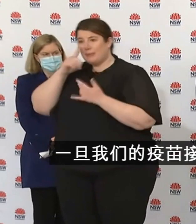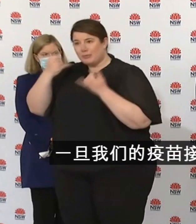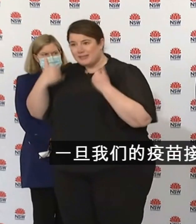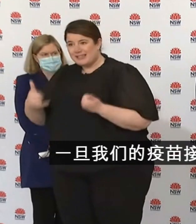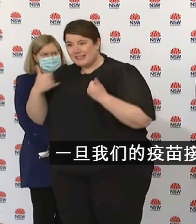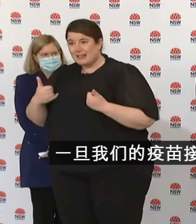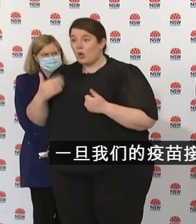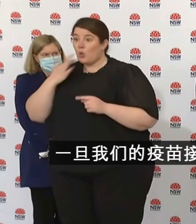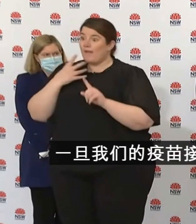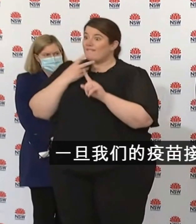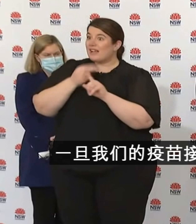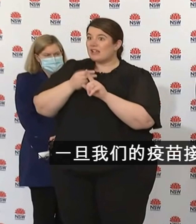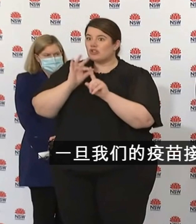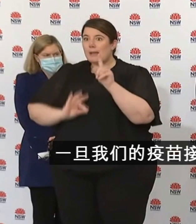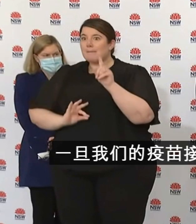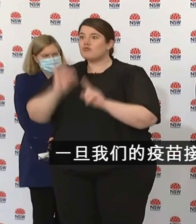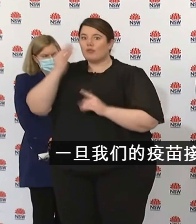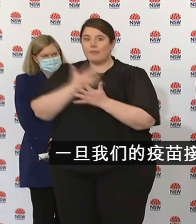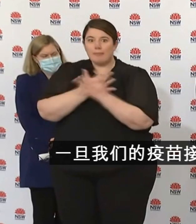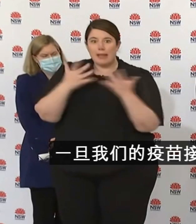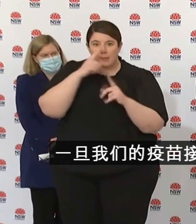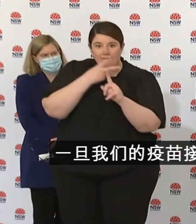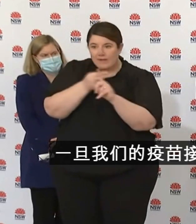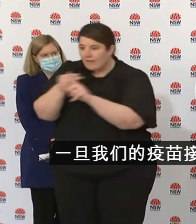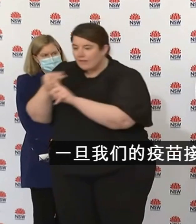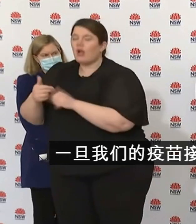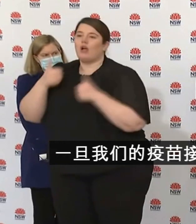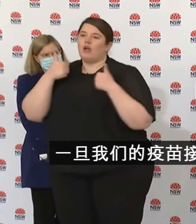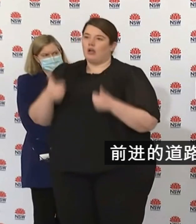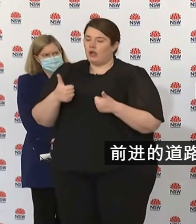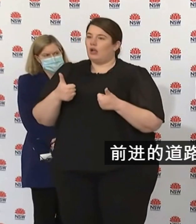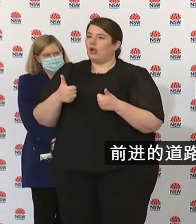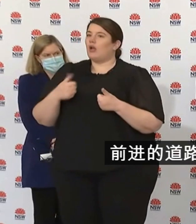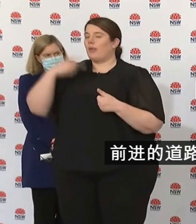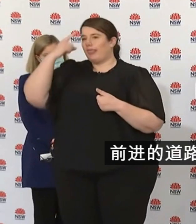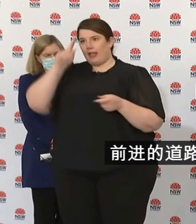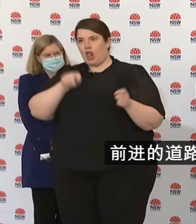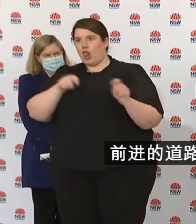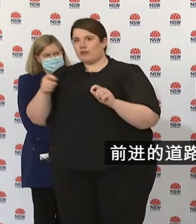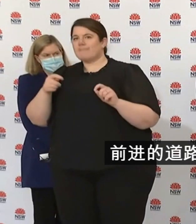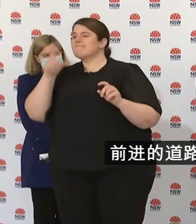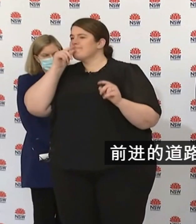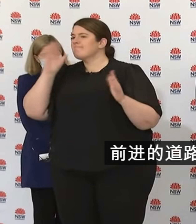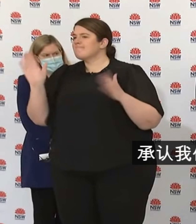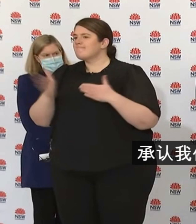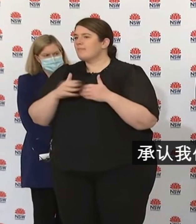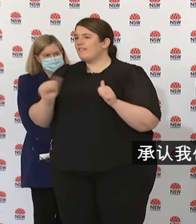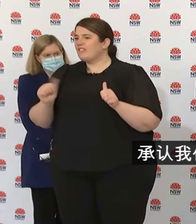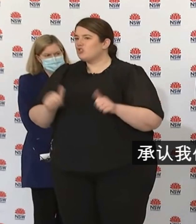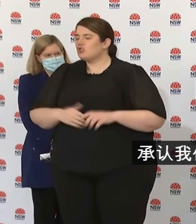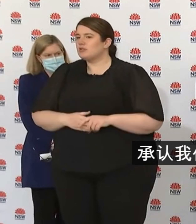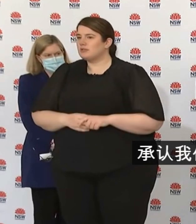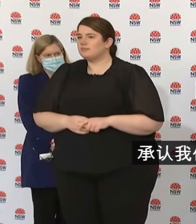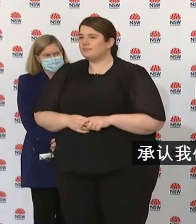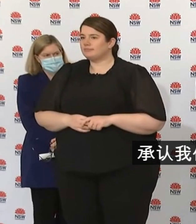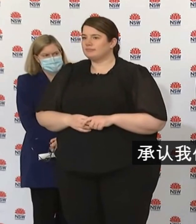our vaccination rates go up, obviously then we can consider the way forward. But it's really important for us to acknowledge